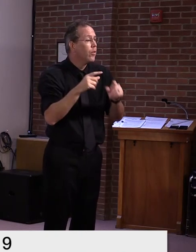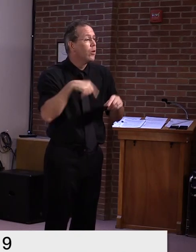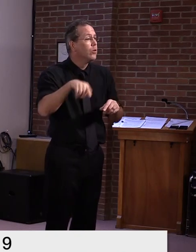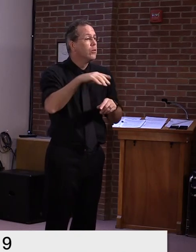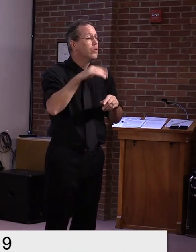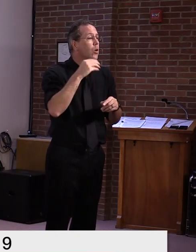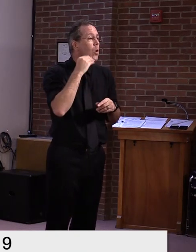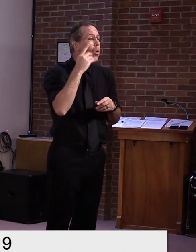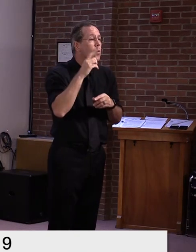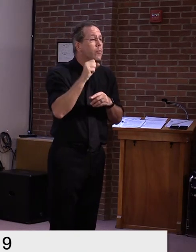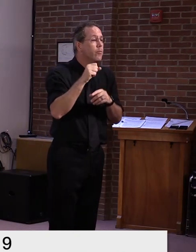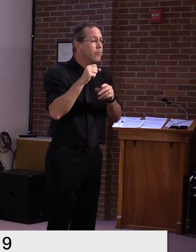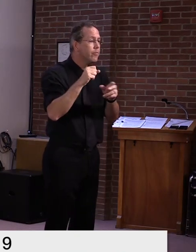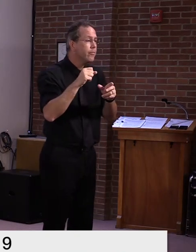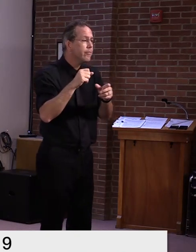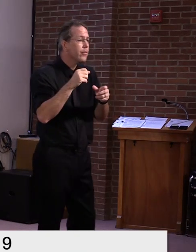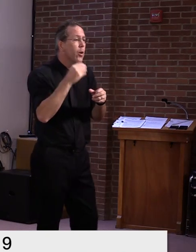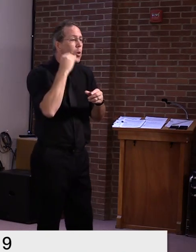facilities